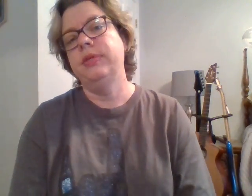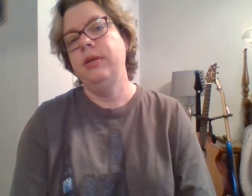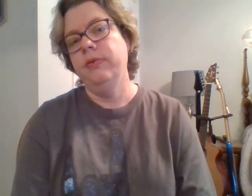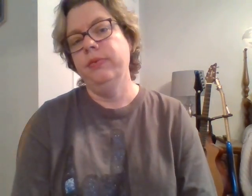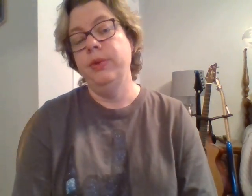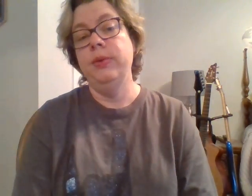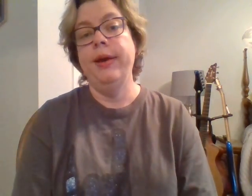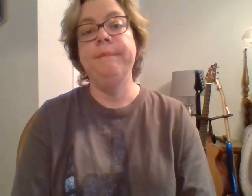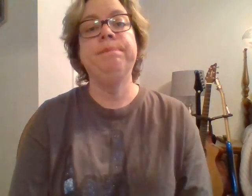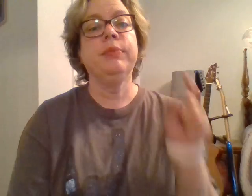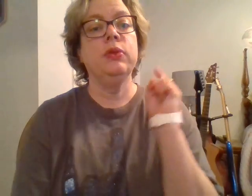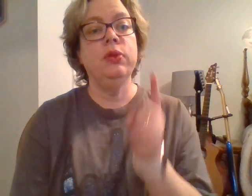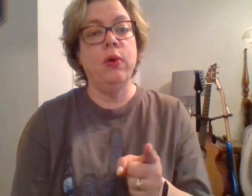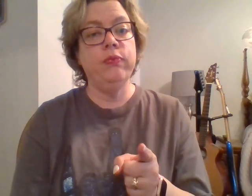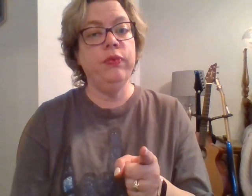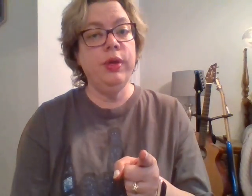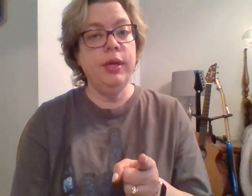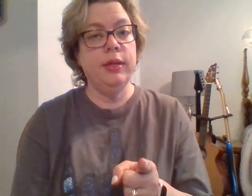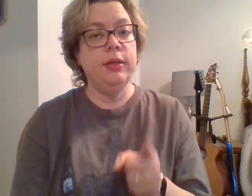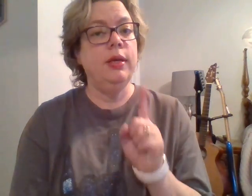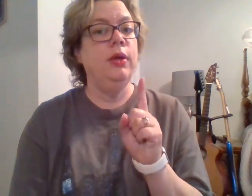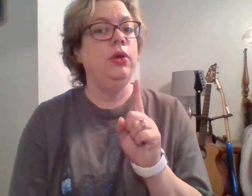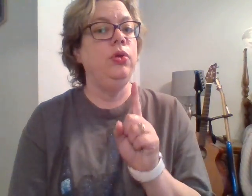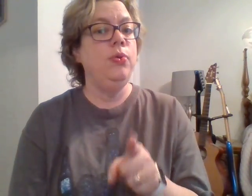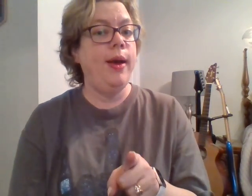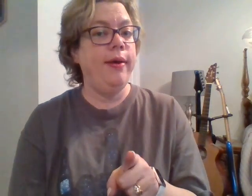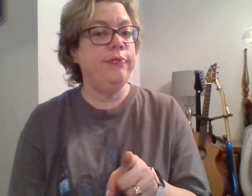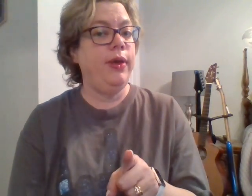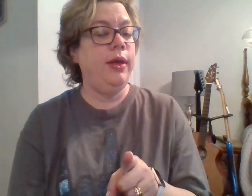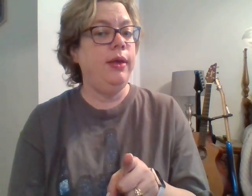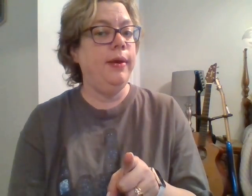hear from you. Now, don't forget, you have a